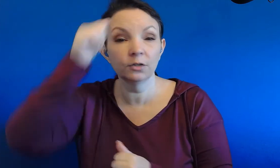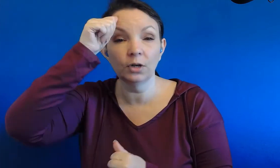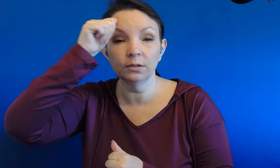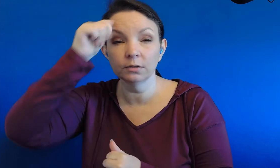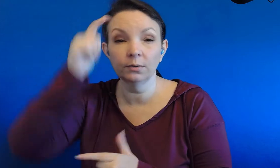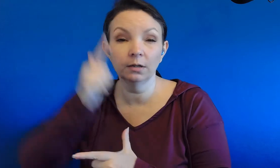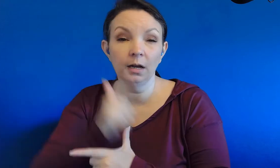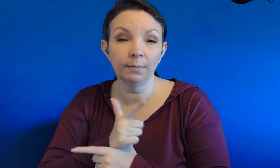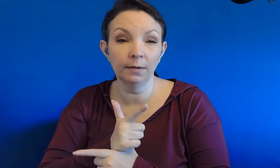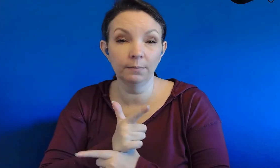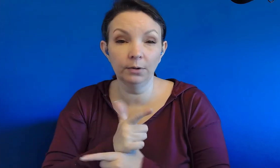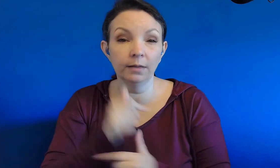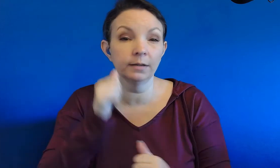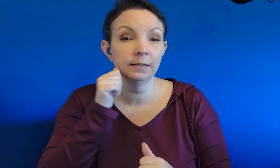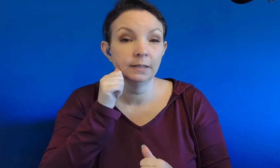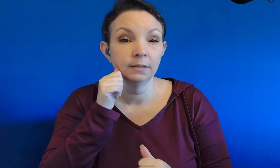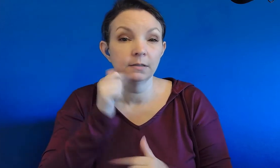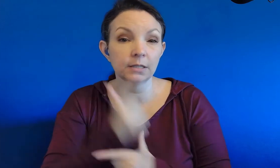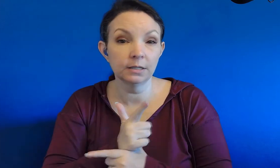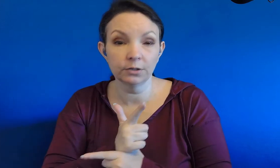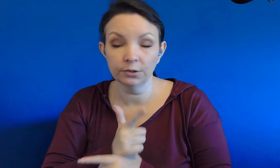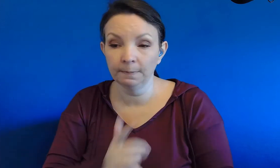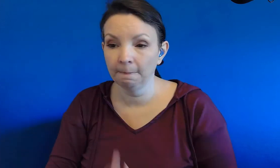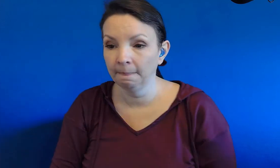So we're talking about brother or sister.